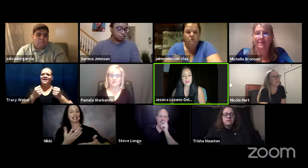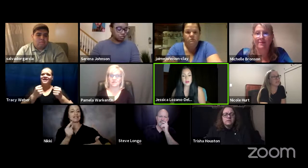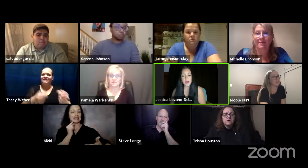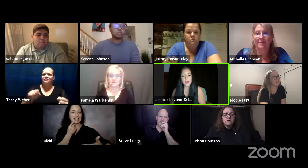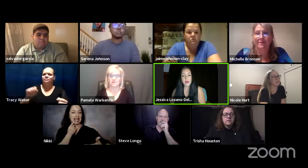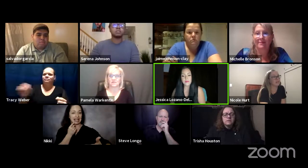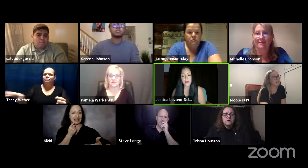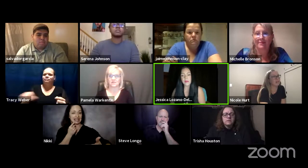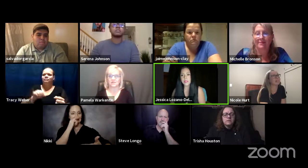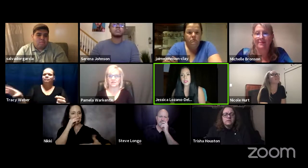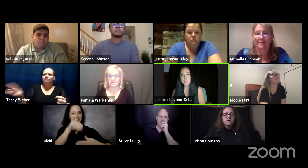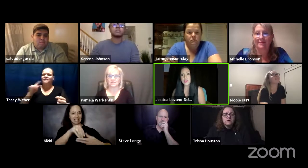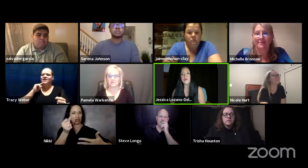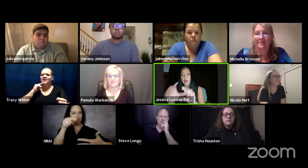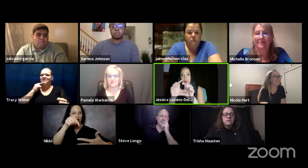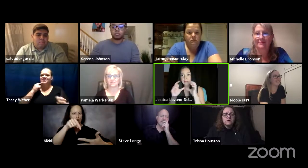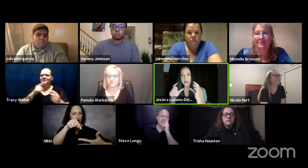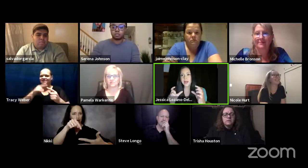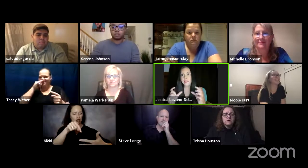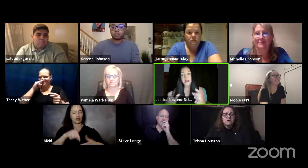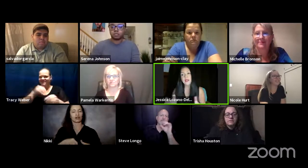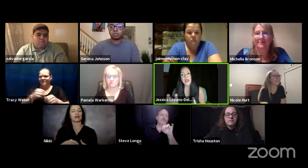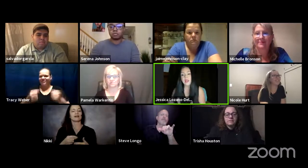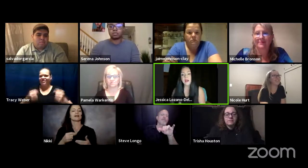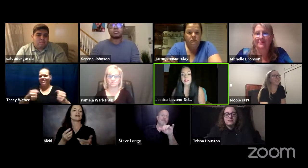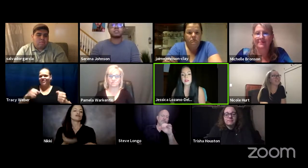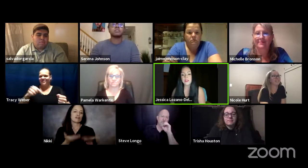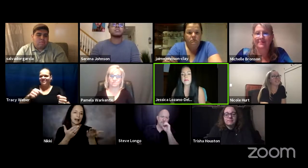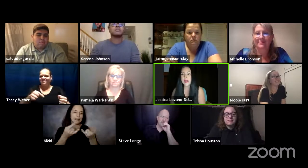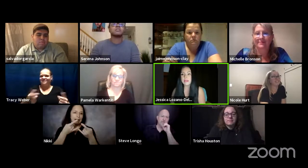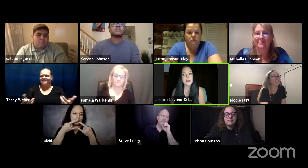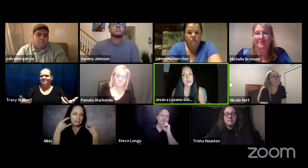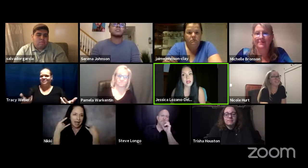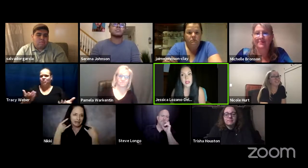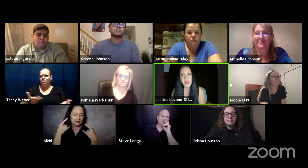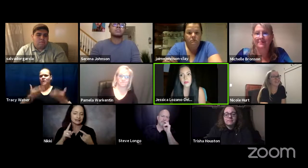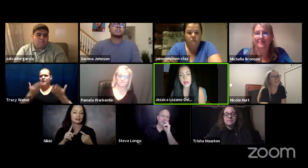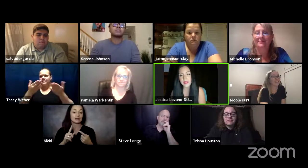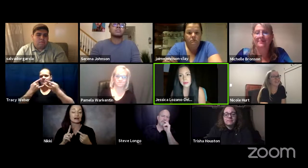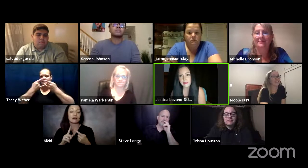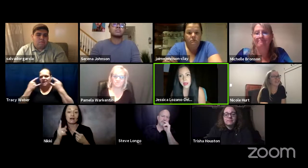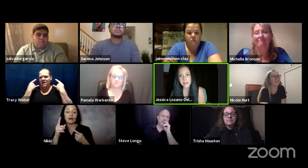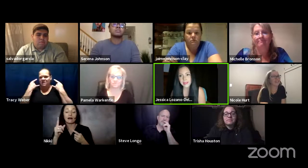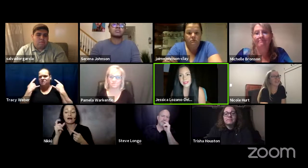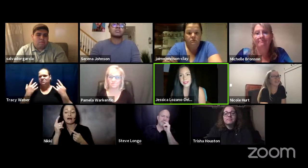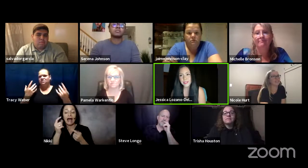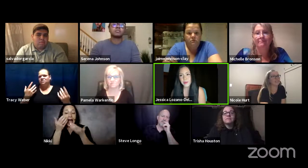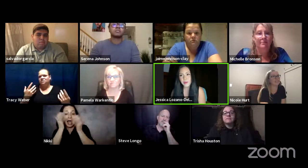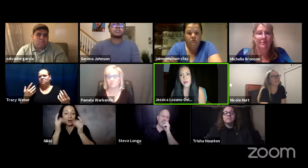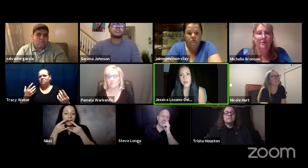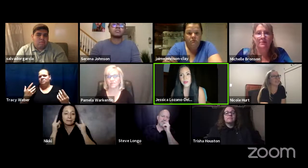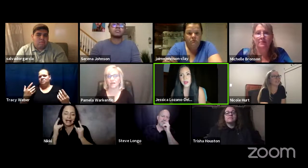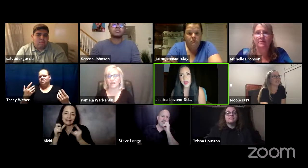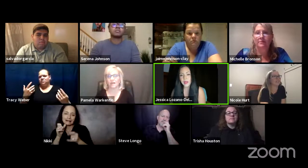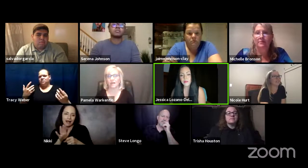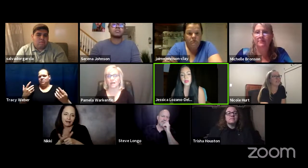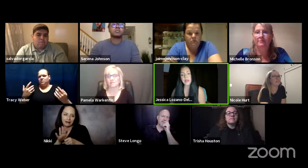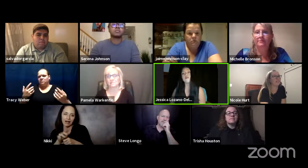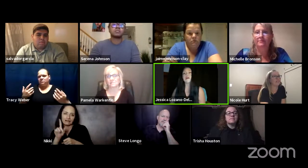also recommendations, wear your mask. A costume mask does not count as a mask. So we'll have to think ahead right now and